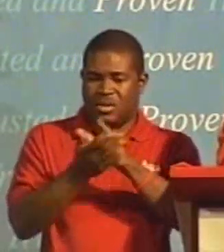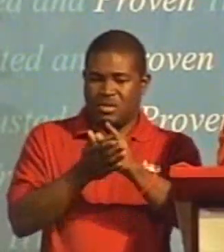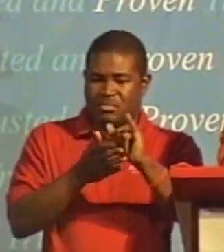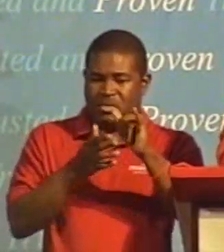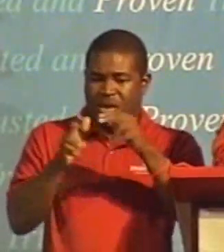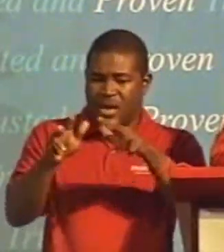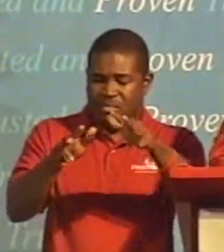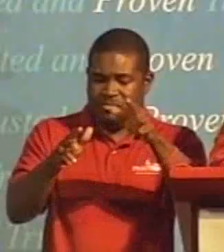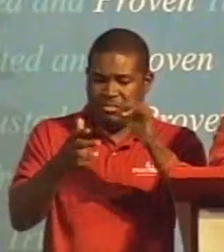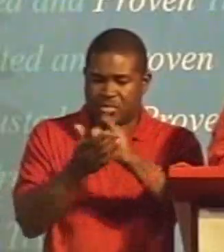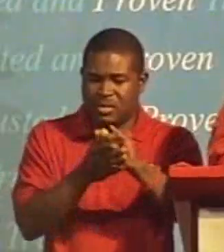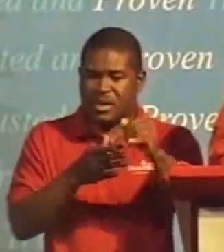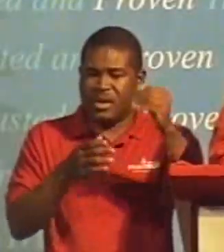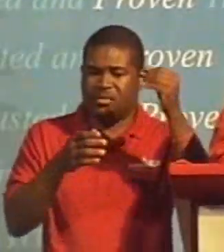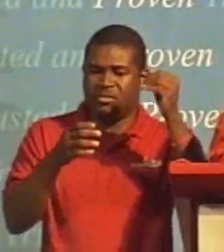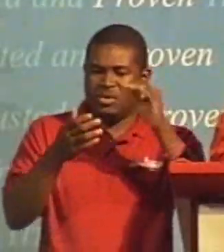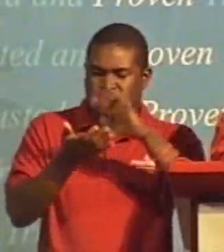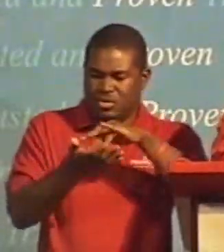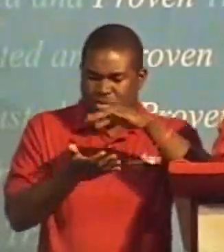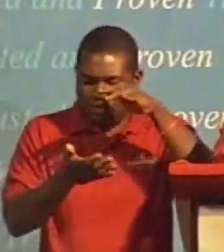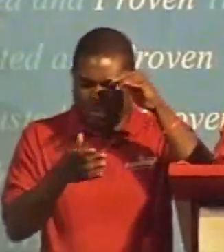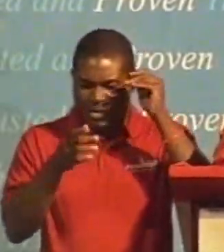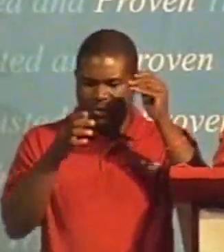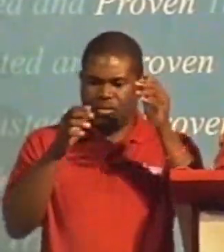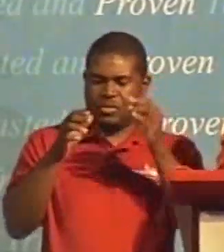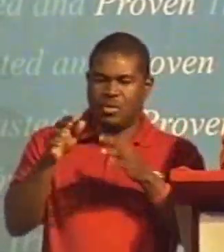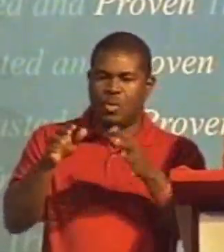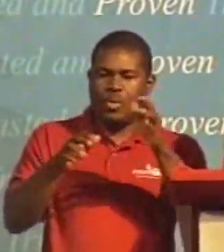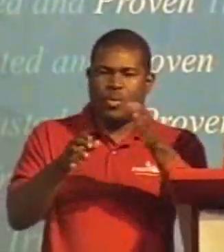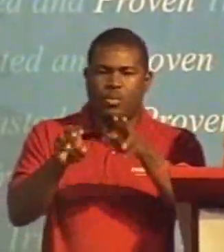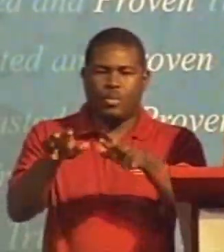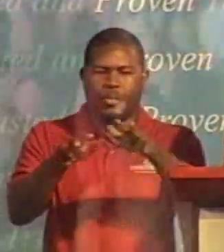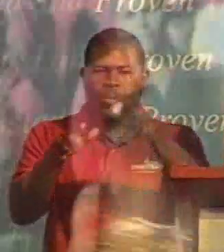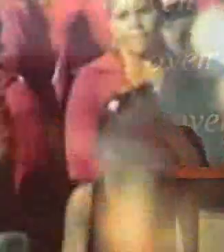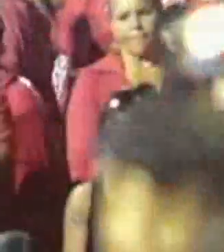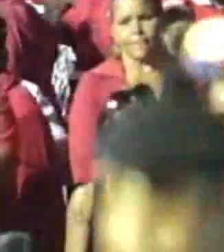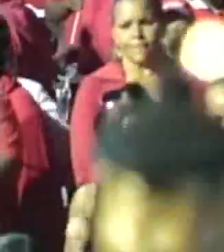safely to and from school all over this island.